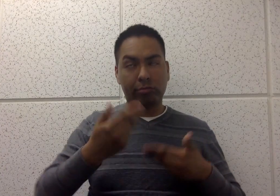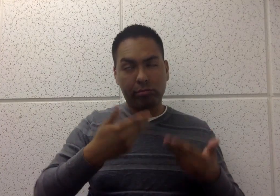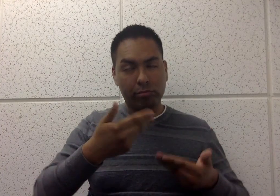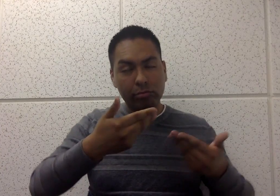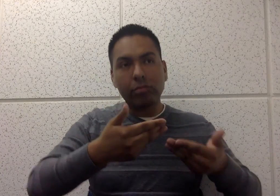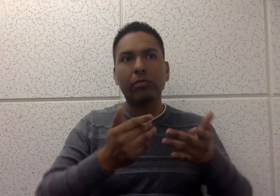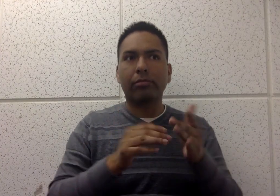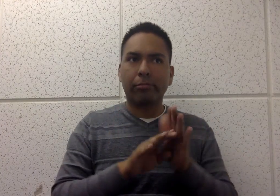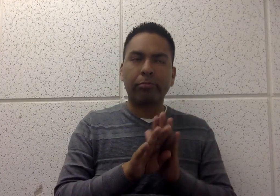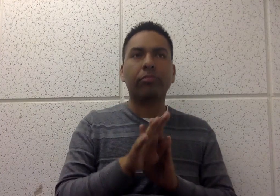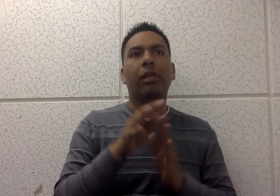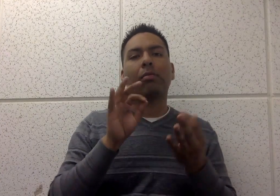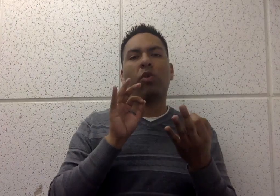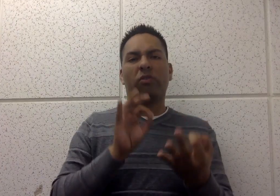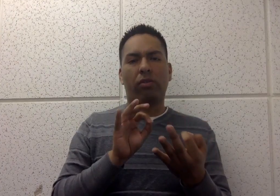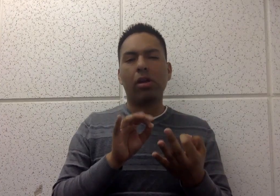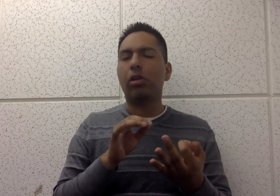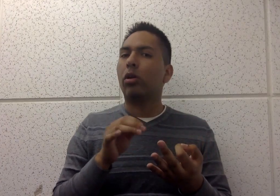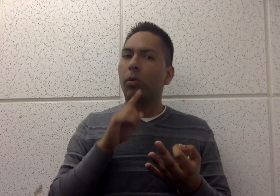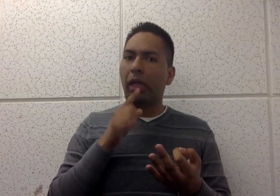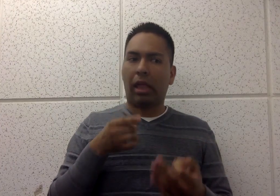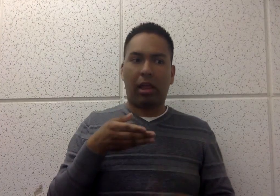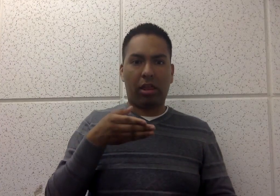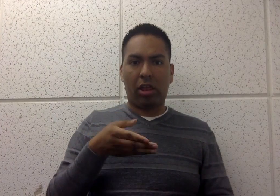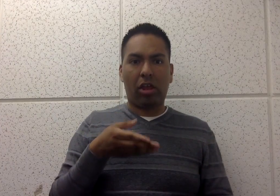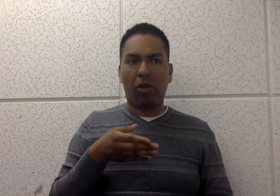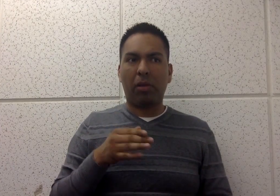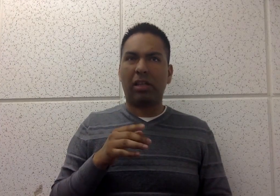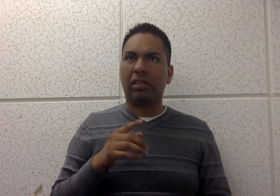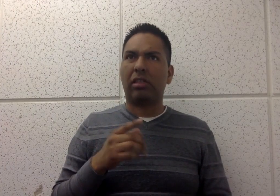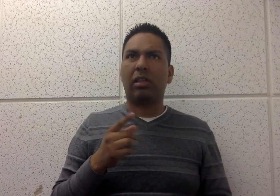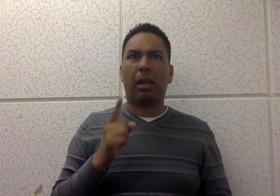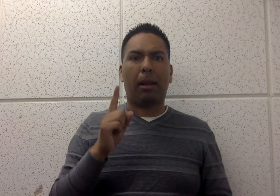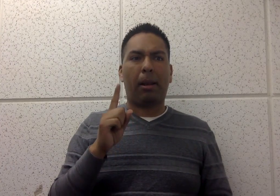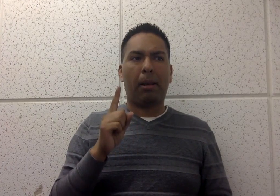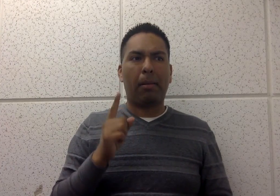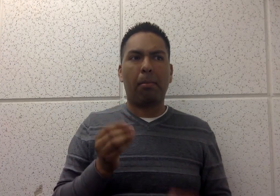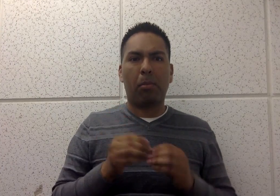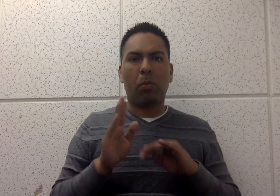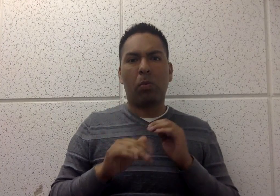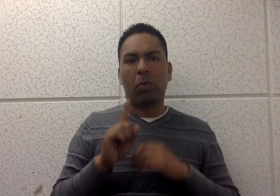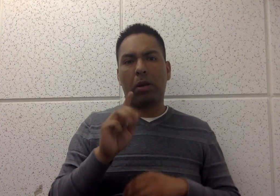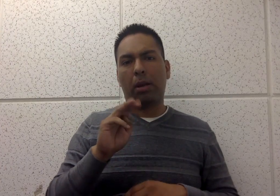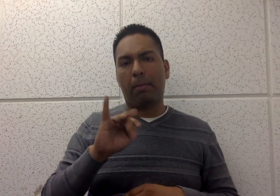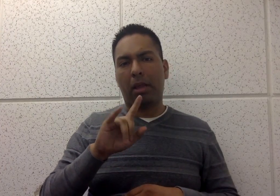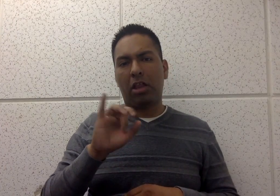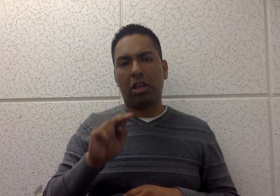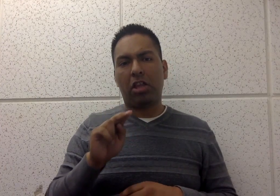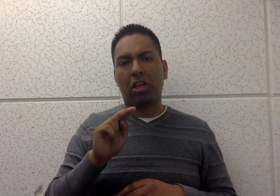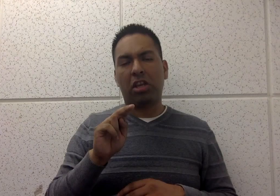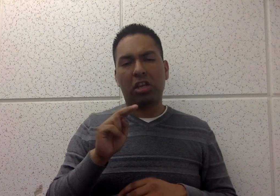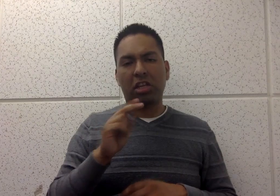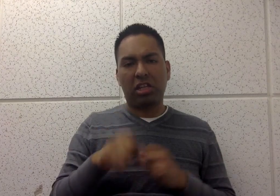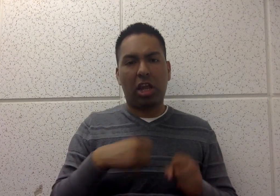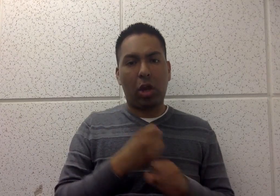Ants have been around for several 100 million years. They cover the Earth, except for Antarctica. Something that they're doing is